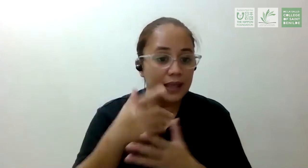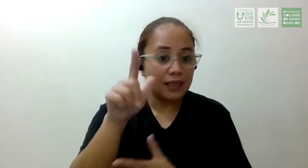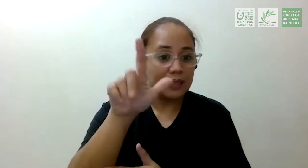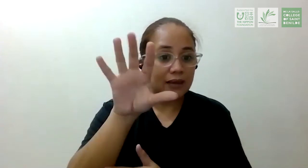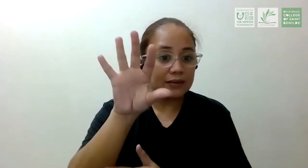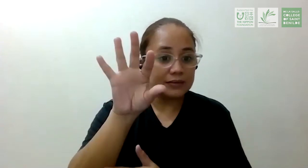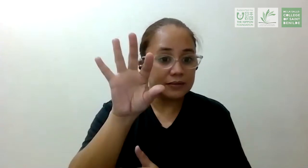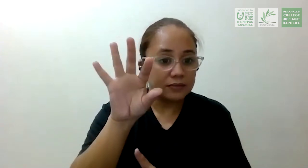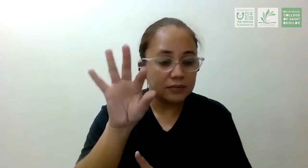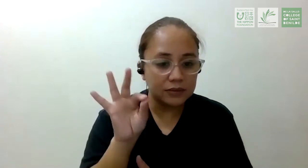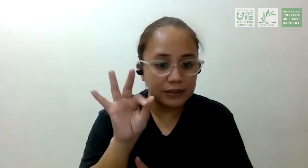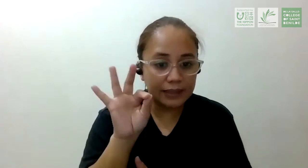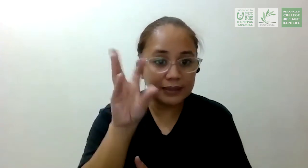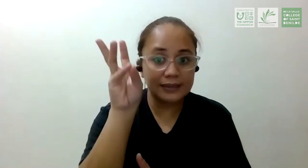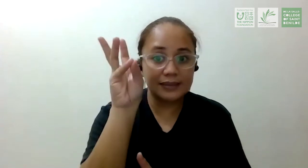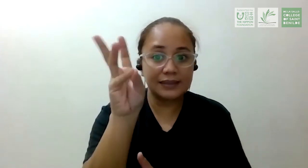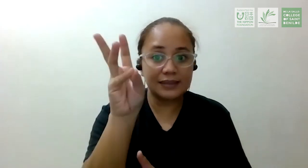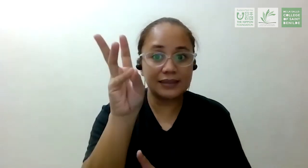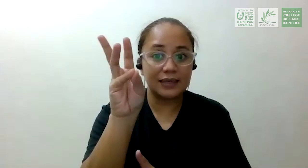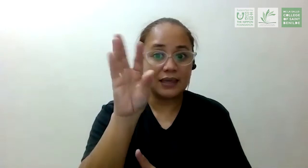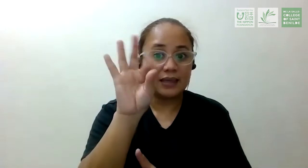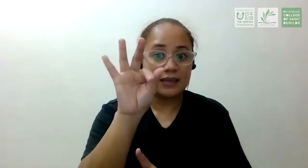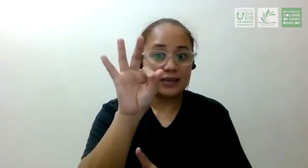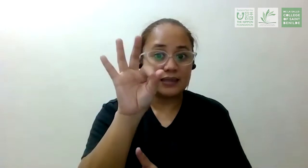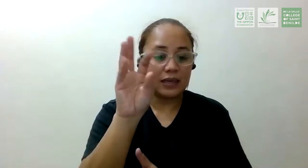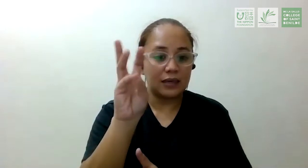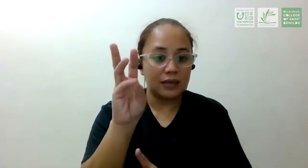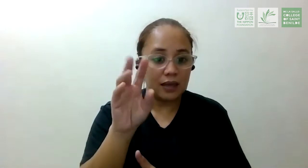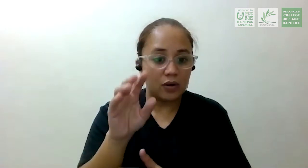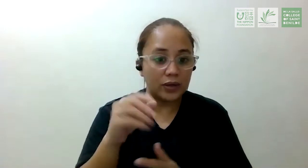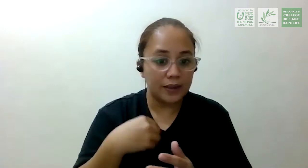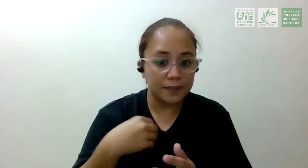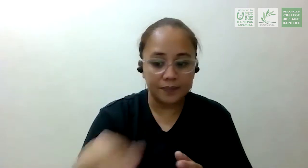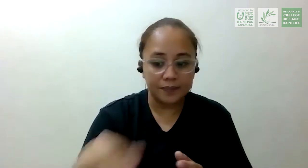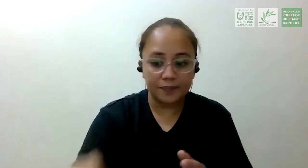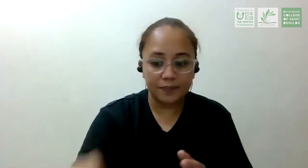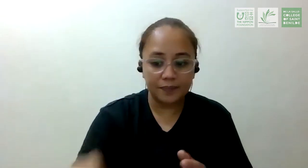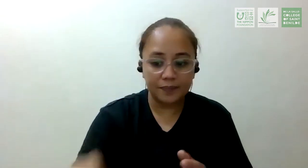And then 1960, this is on slide 660.